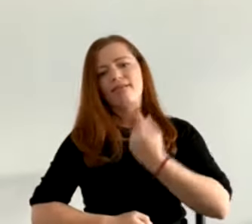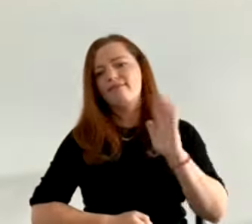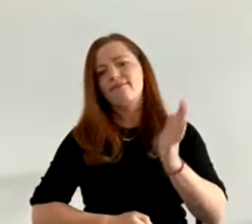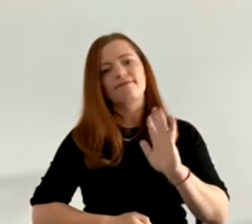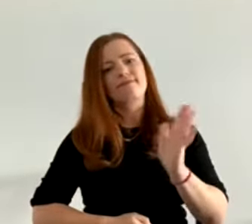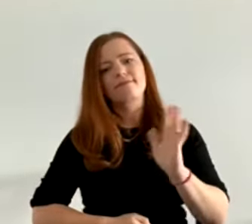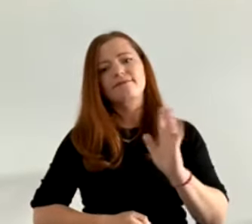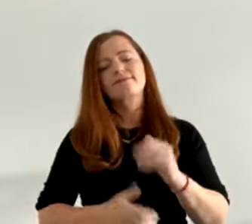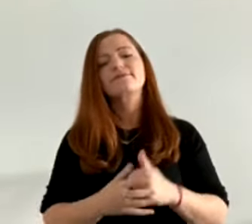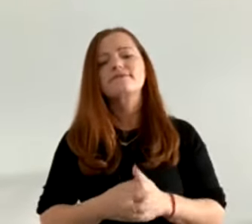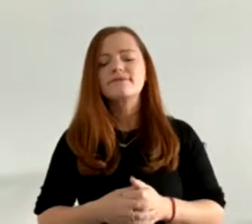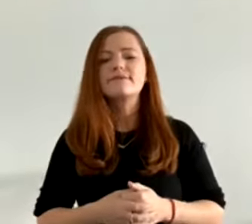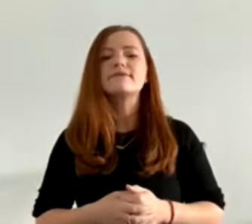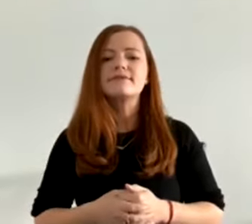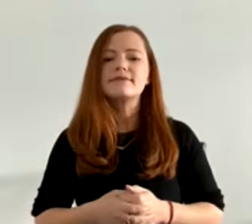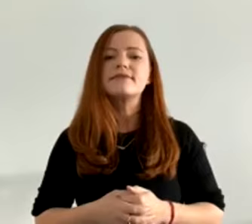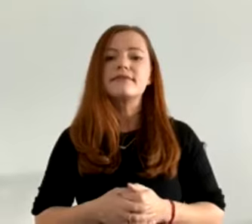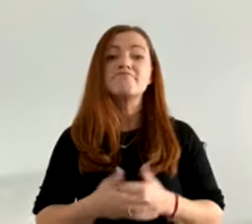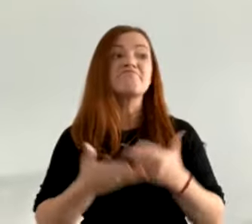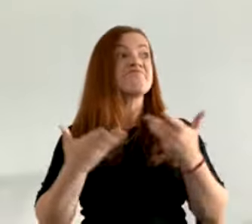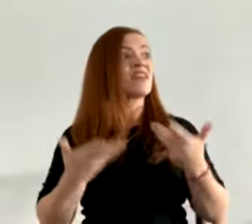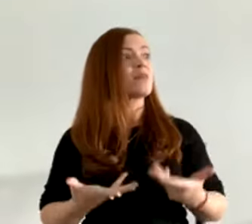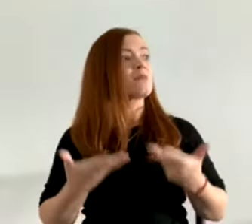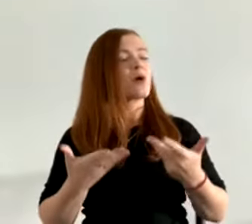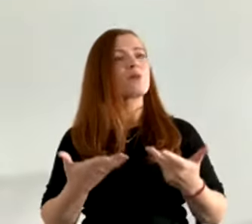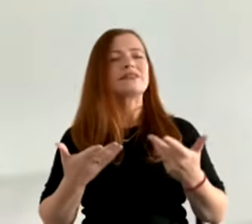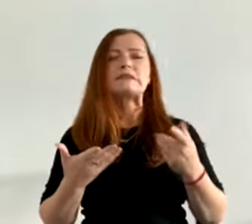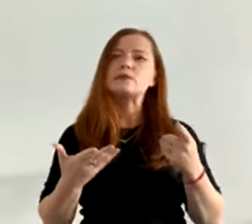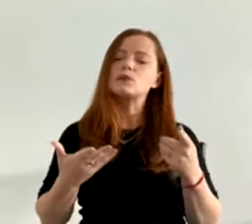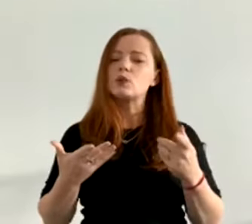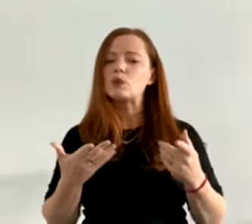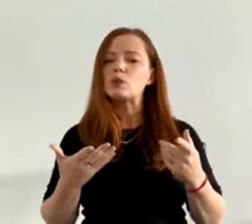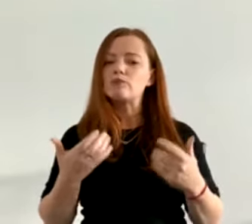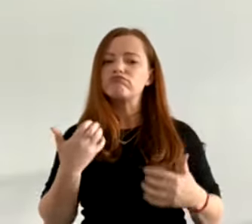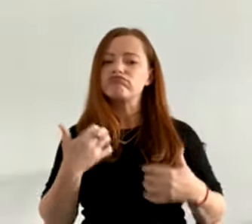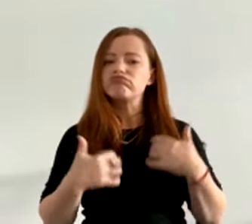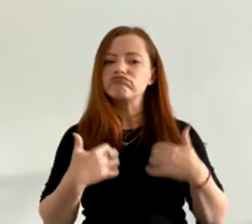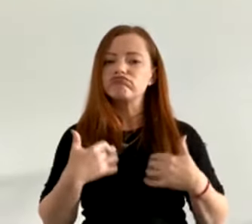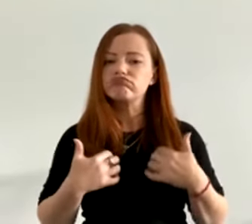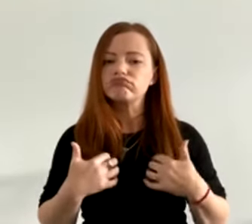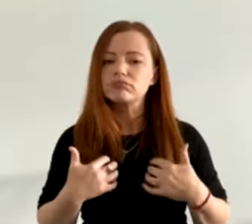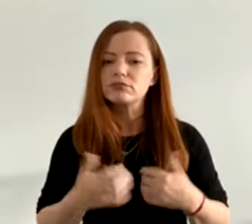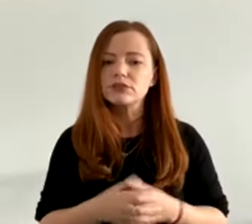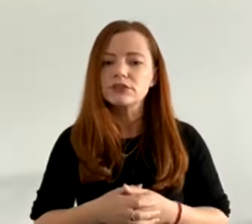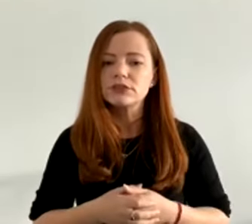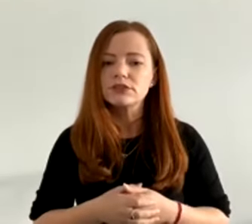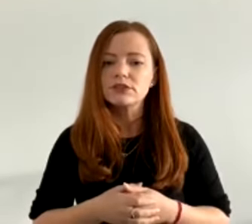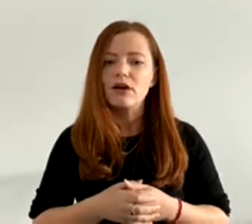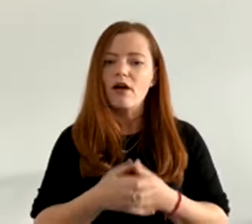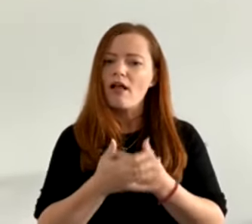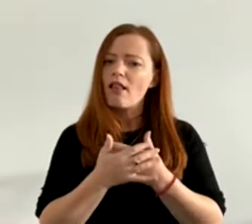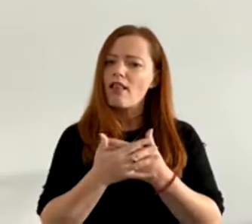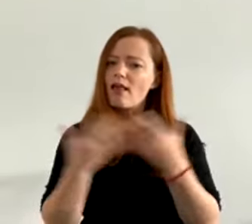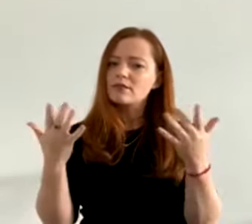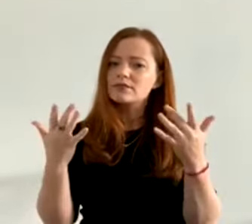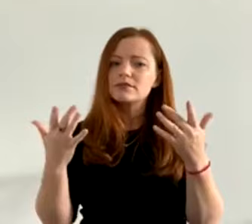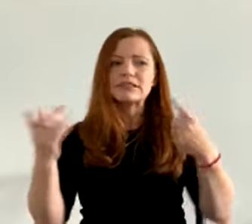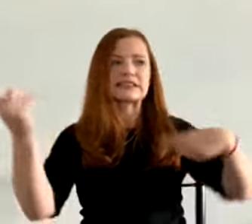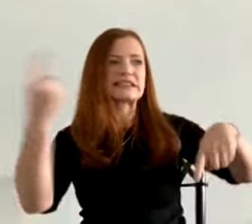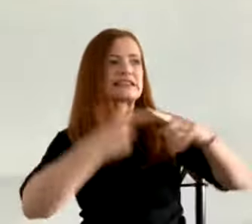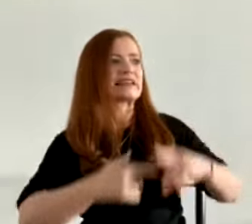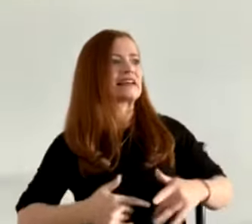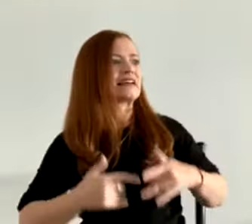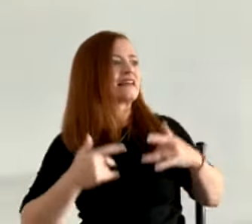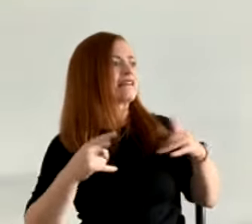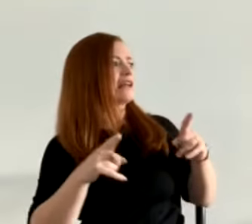And I guess in the current, it's interesting because at the moment, I think lots of people feel like we're living in a